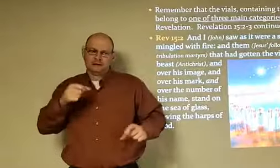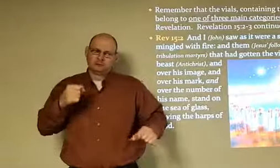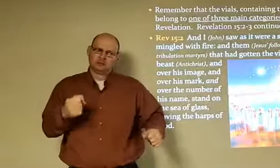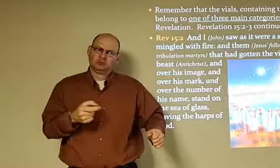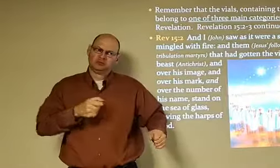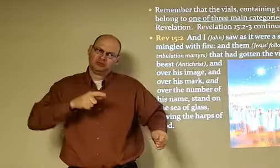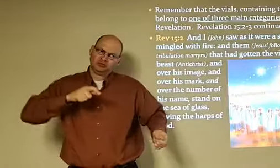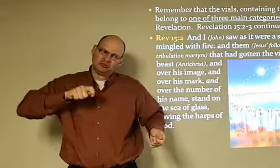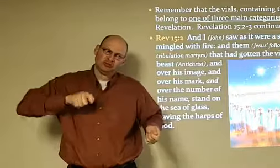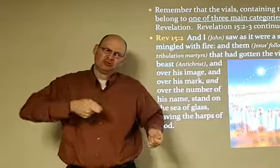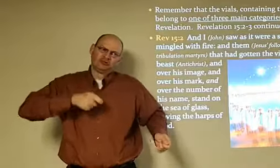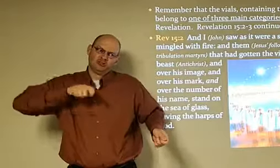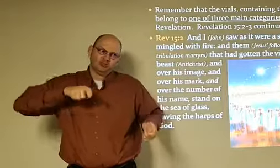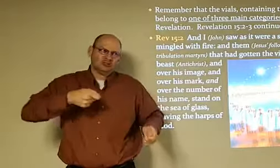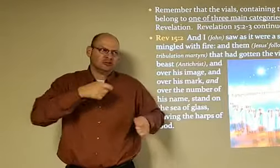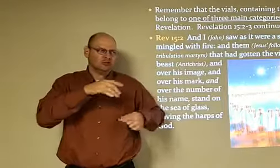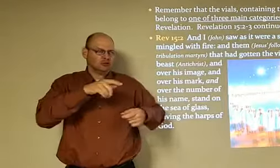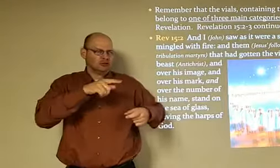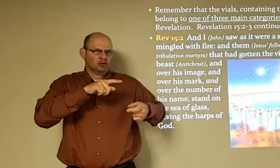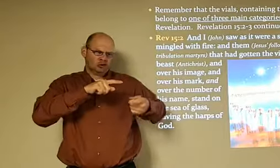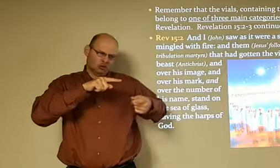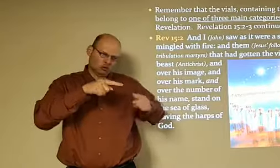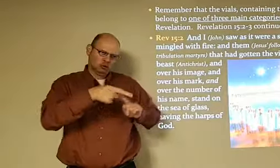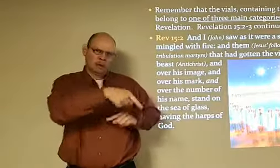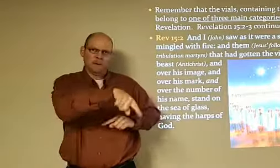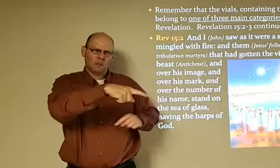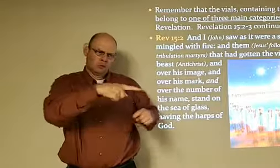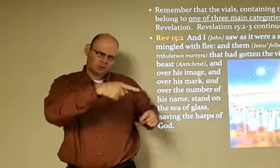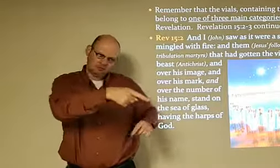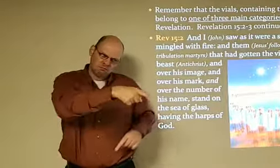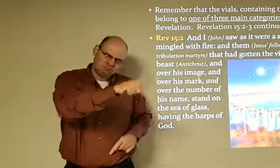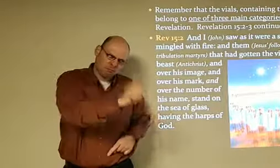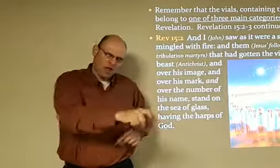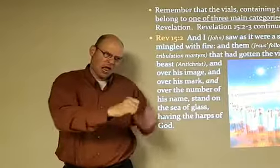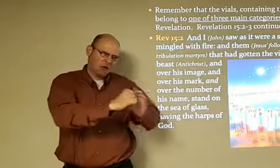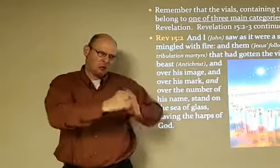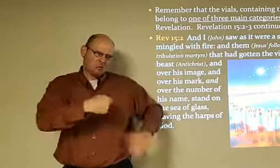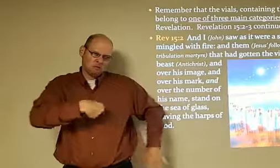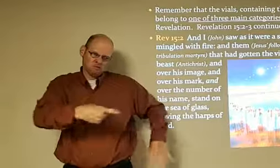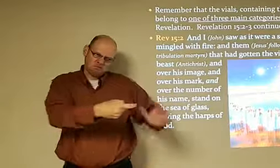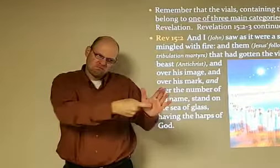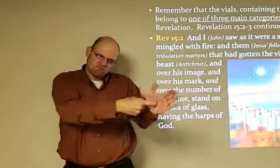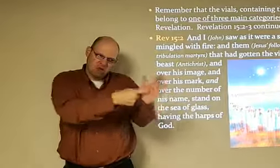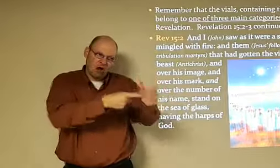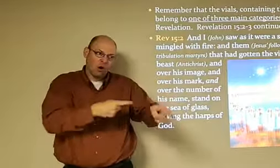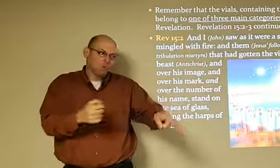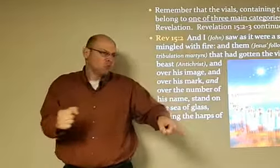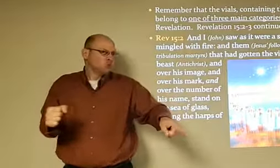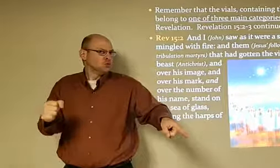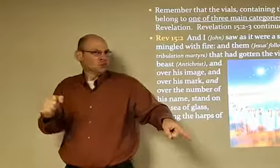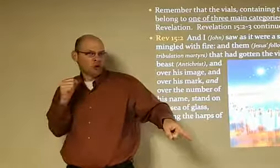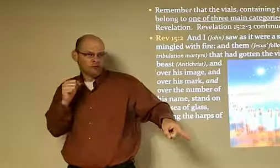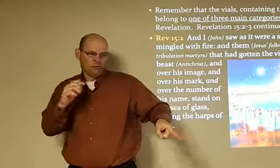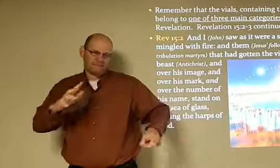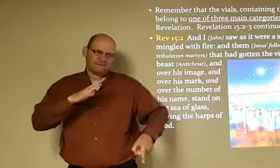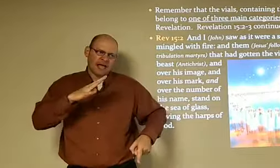Really, they truly suffered. They were harmed, they were hurt. They were tried to be